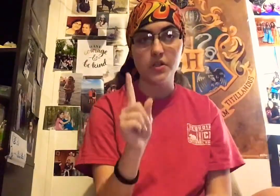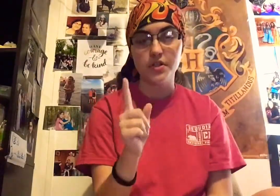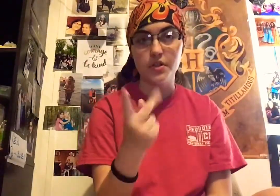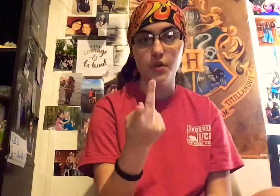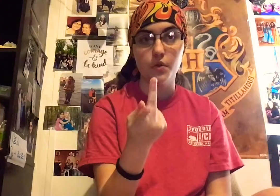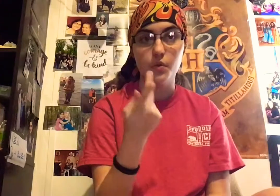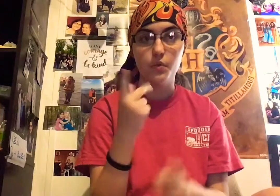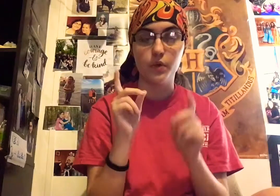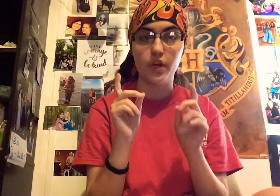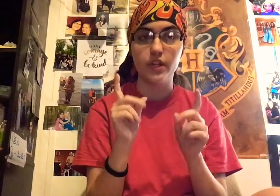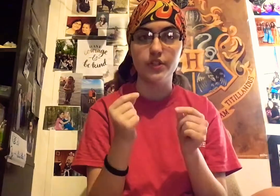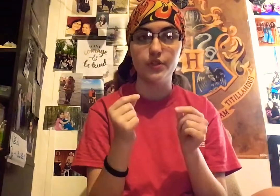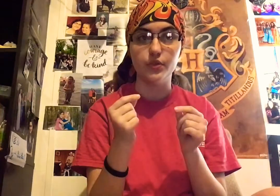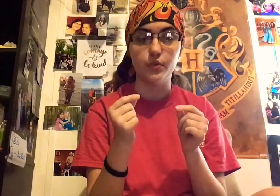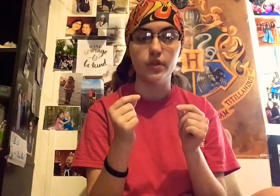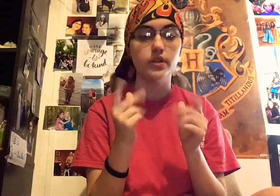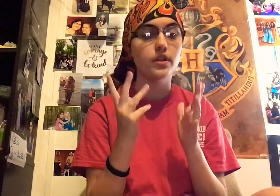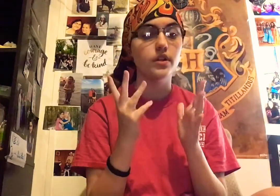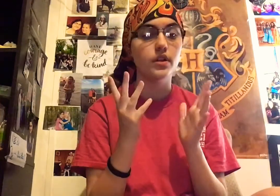first we're gonna do